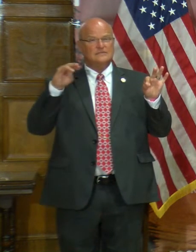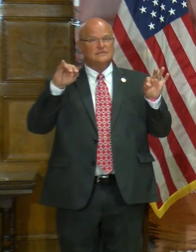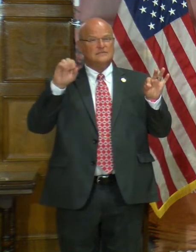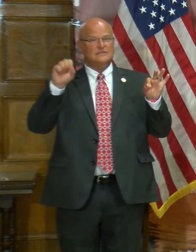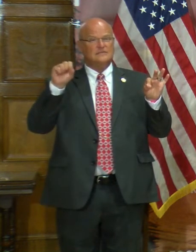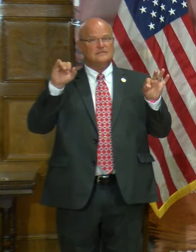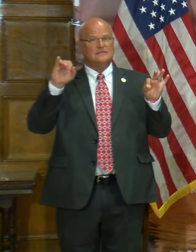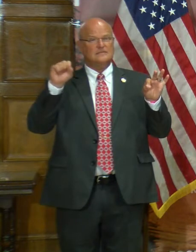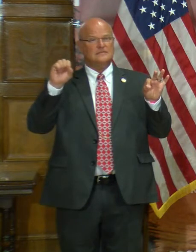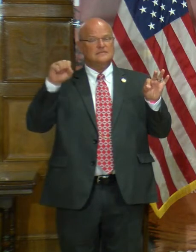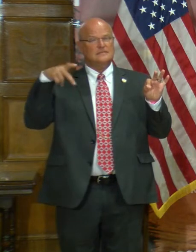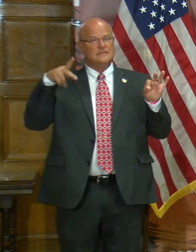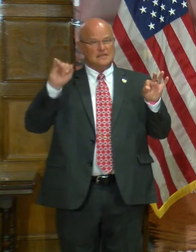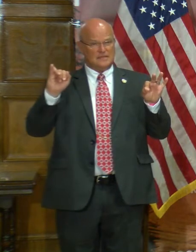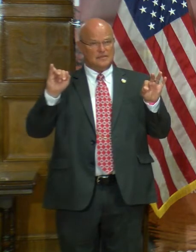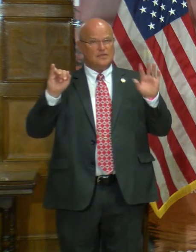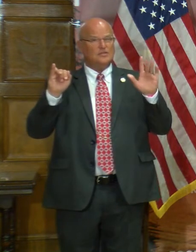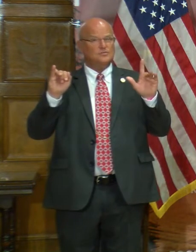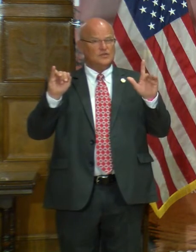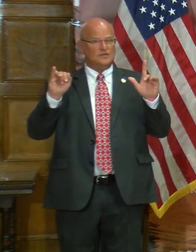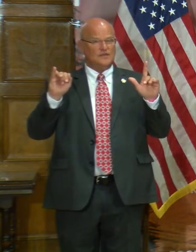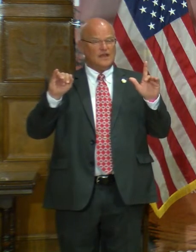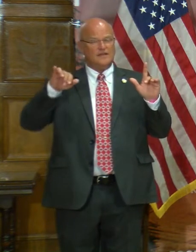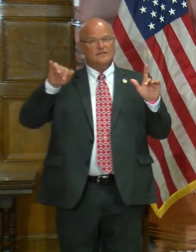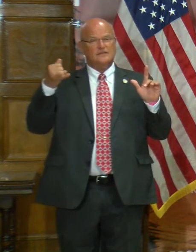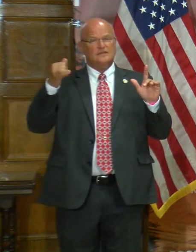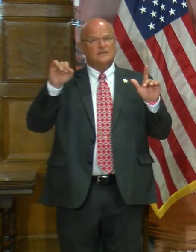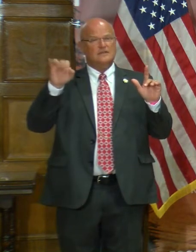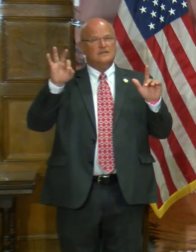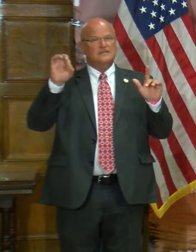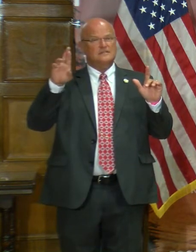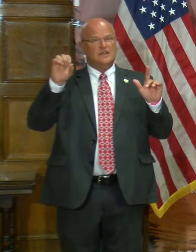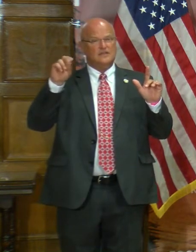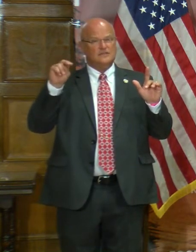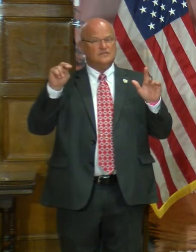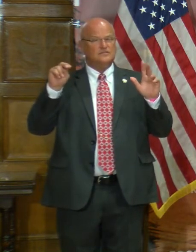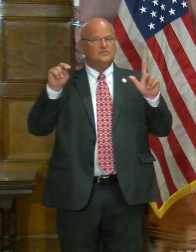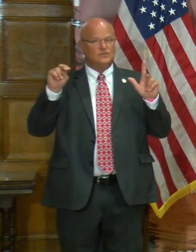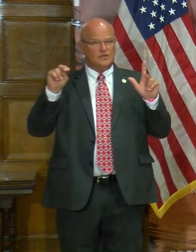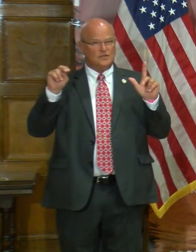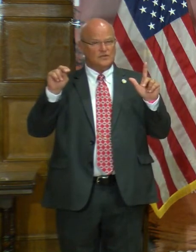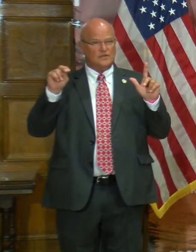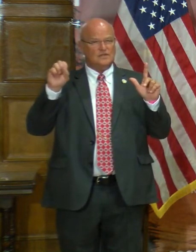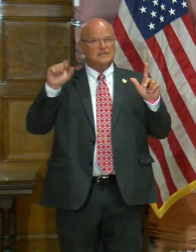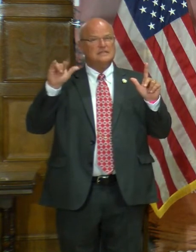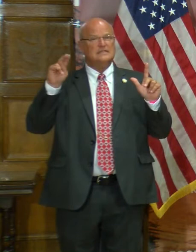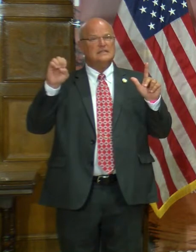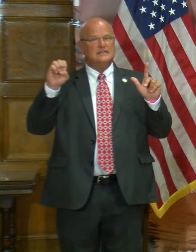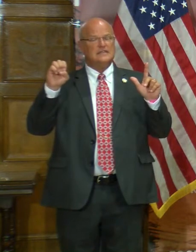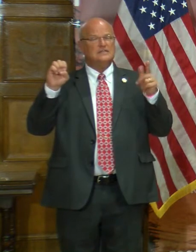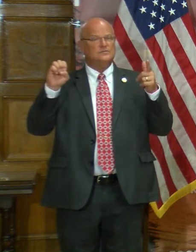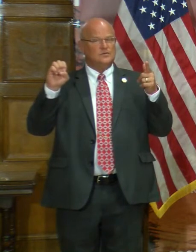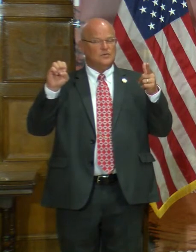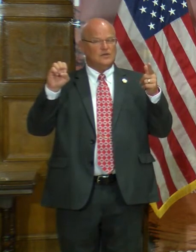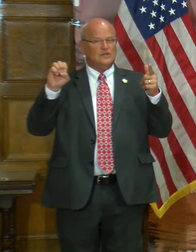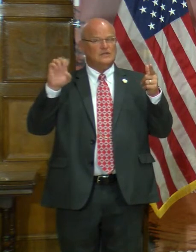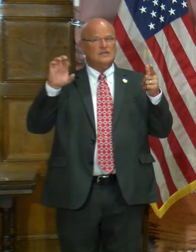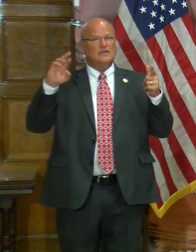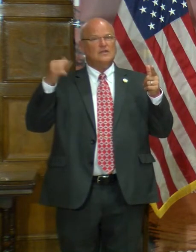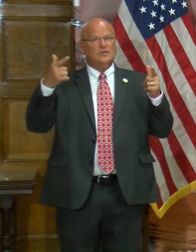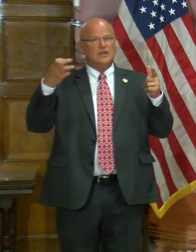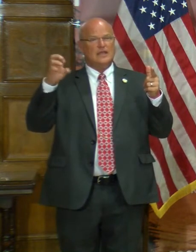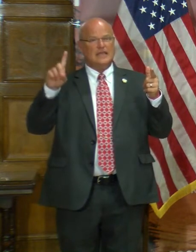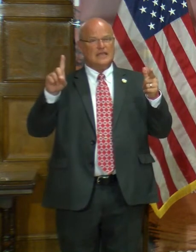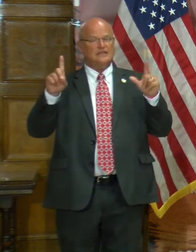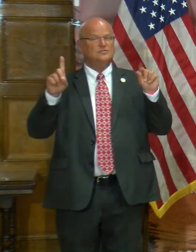Mississippi 25. Jefferson 23. Saline 21. And Craighead 20. And so